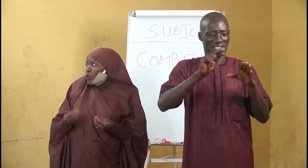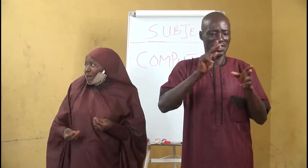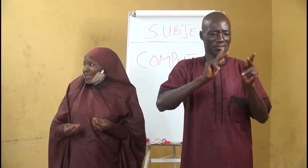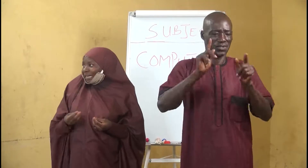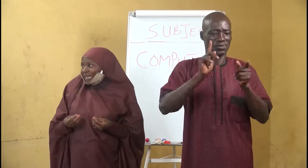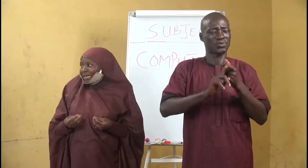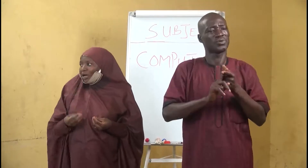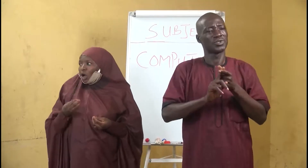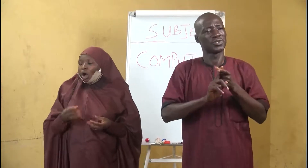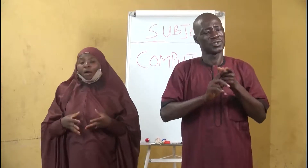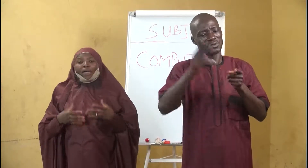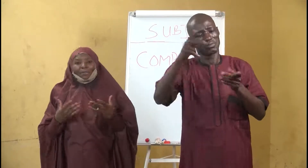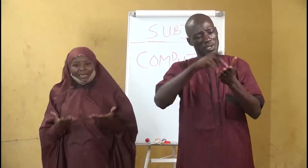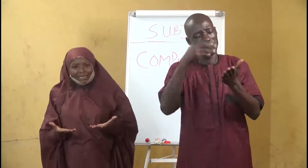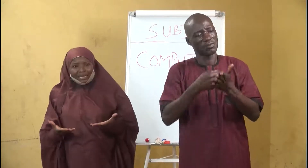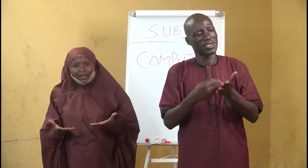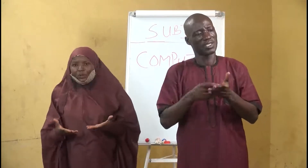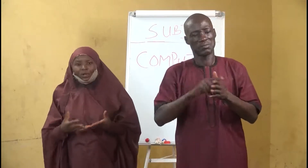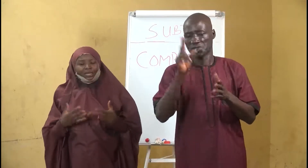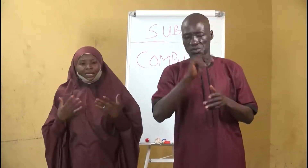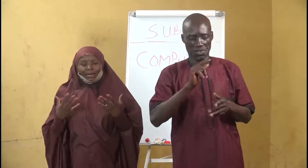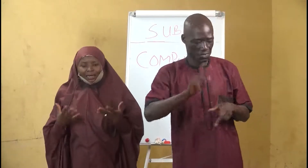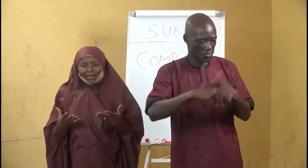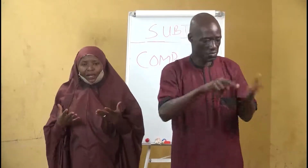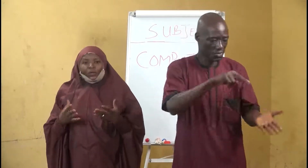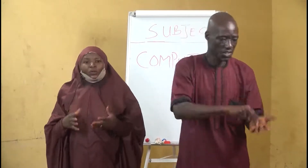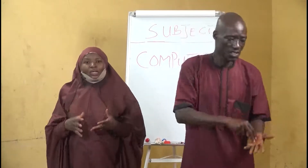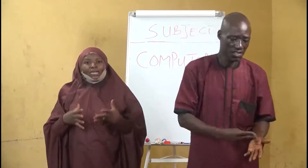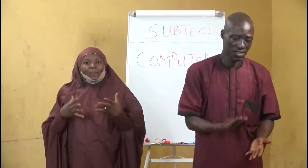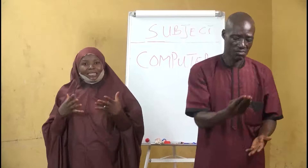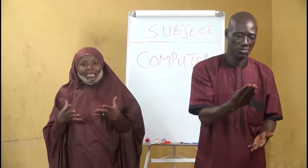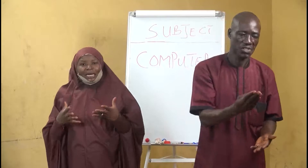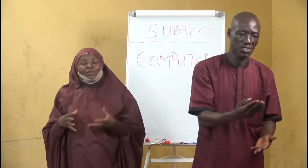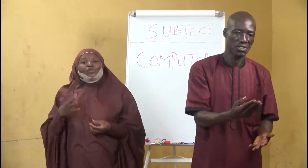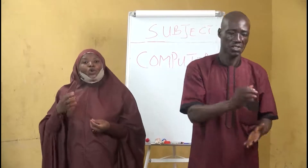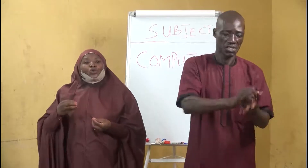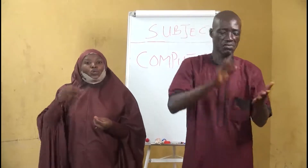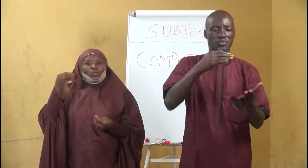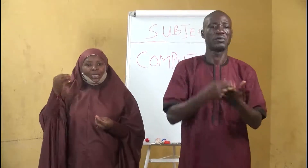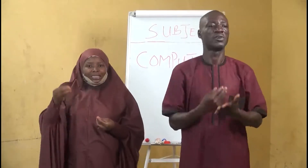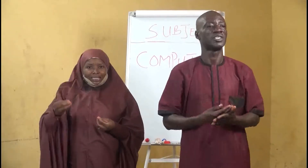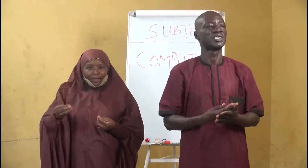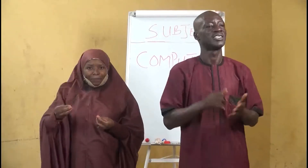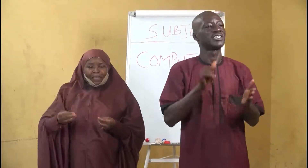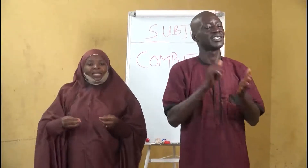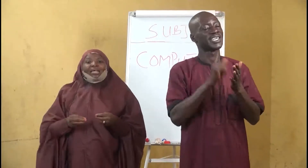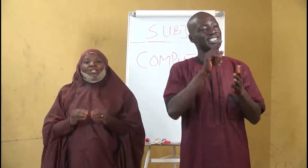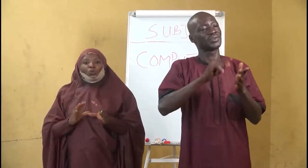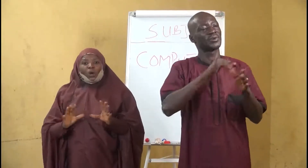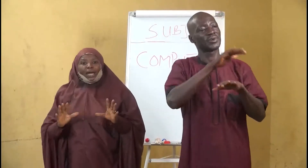human clerk, or a bank teller. You don't need a clerk. You don't need a bank teller before you use your ATM. That is why it